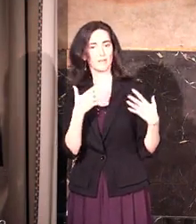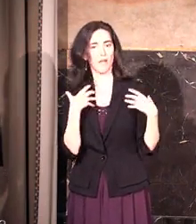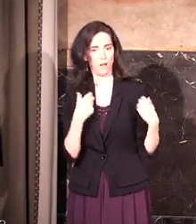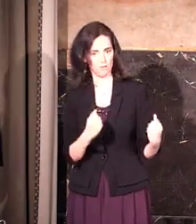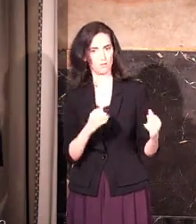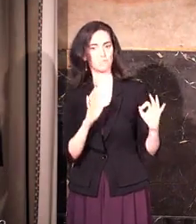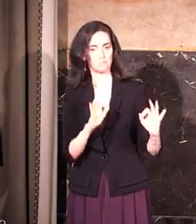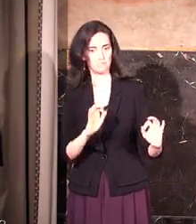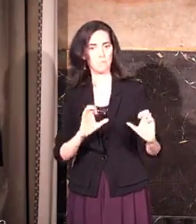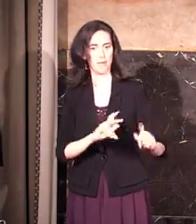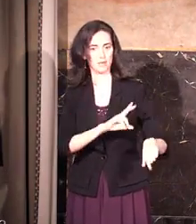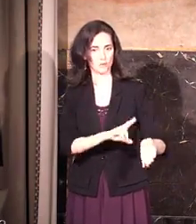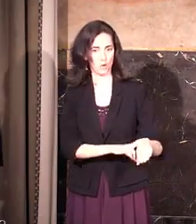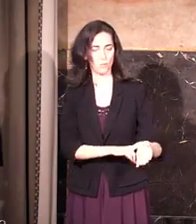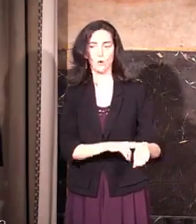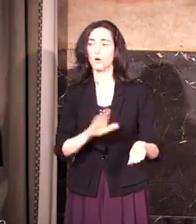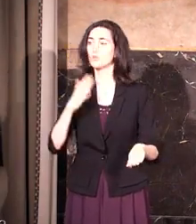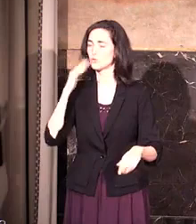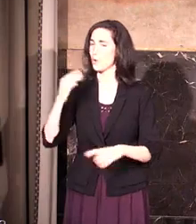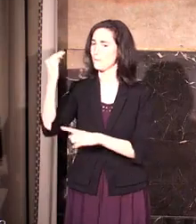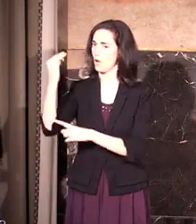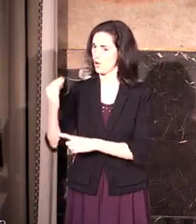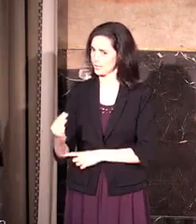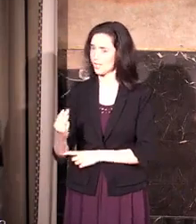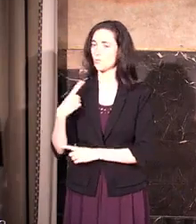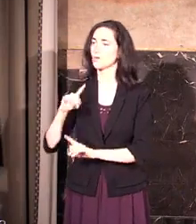Mondays the number of folks that are recovered.